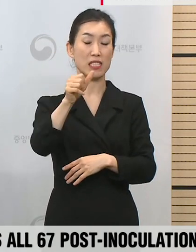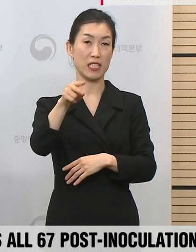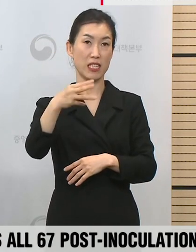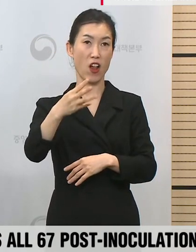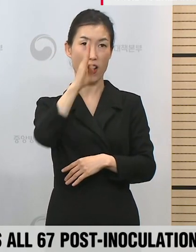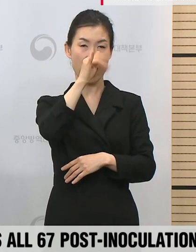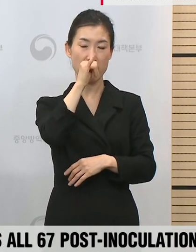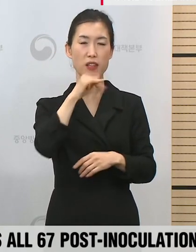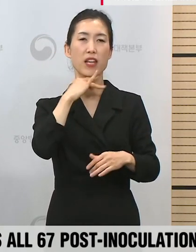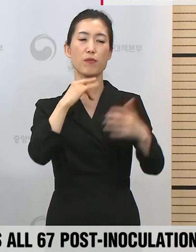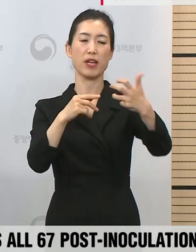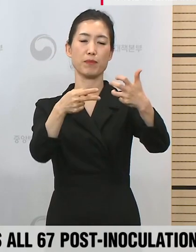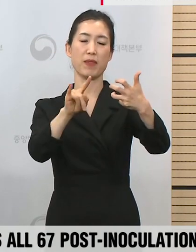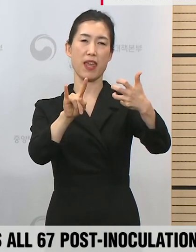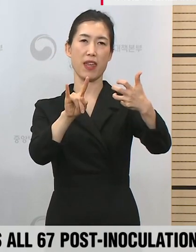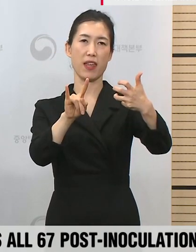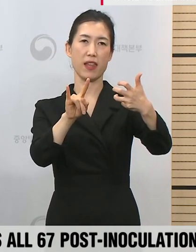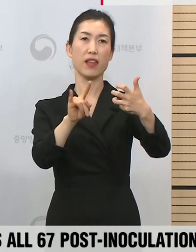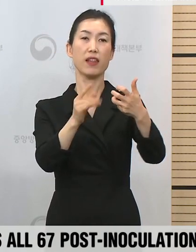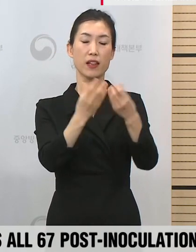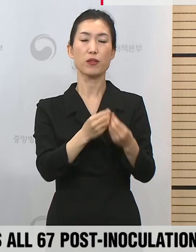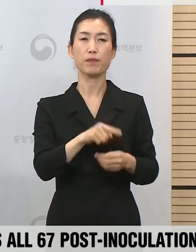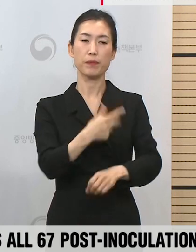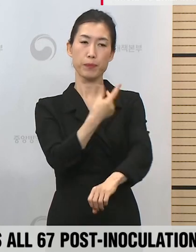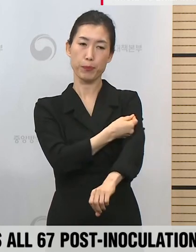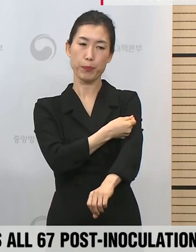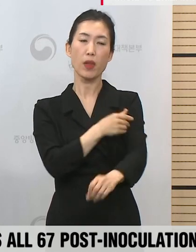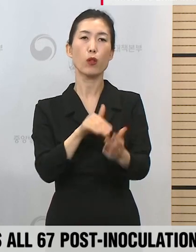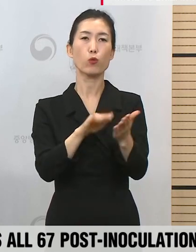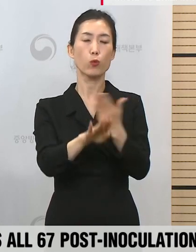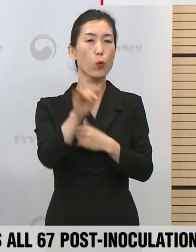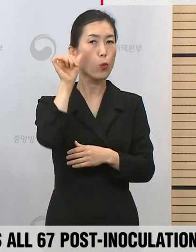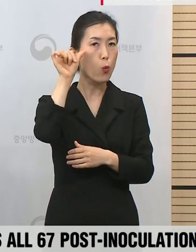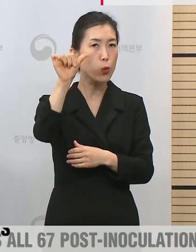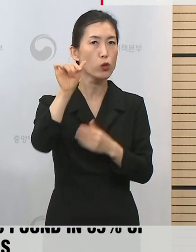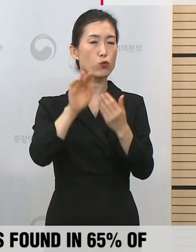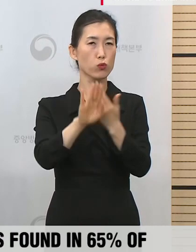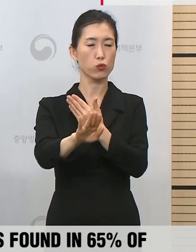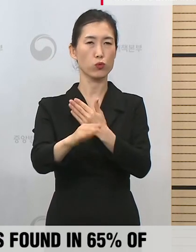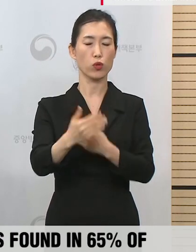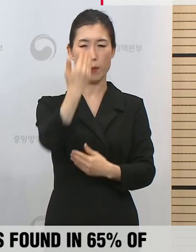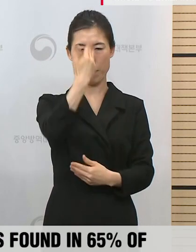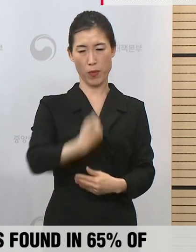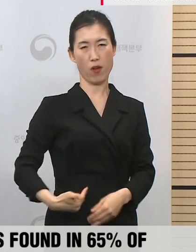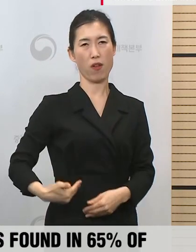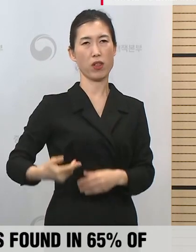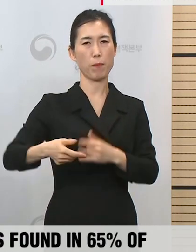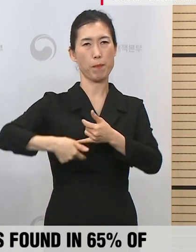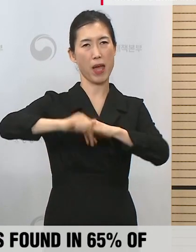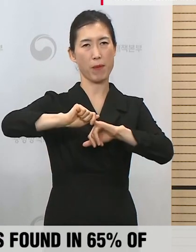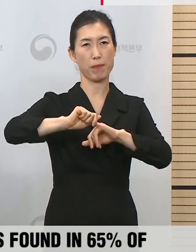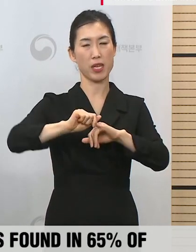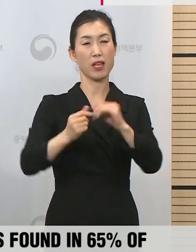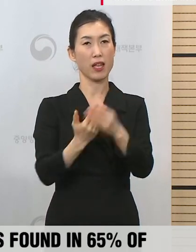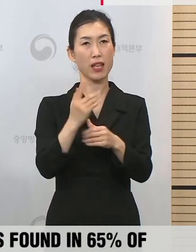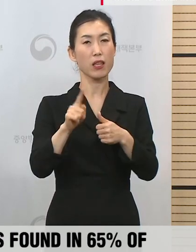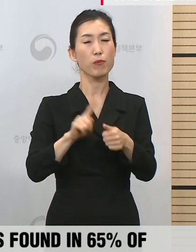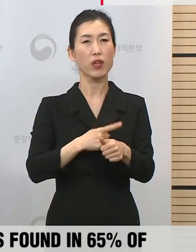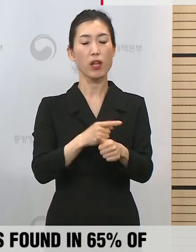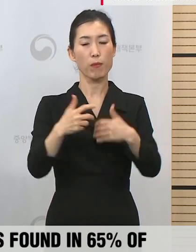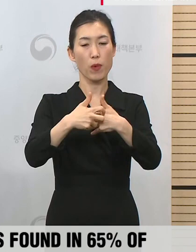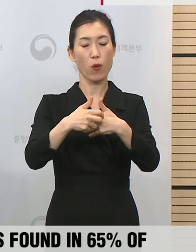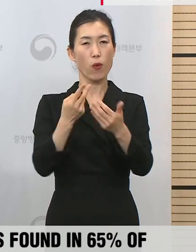also patients with chronic illnesses like Alzheimer's, and this was also a patient in his or her